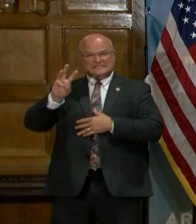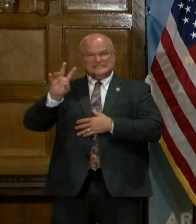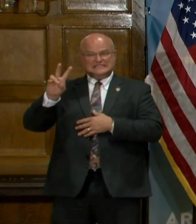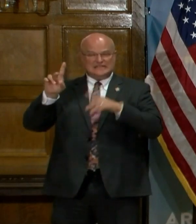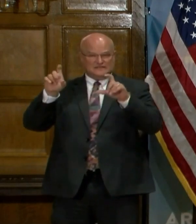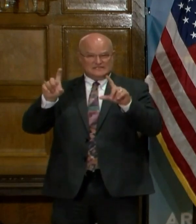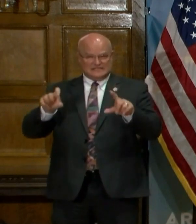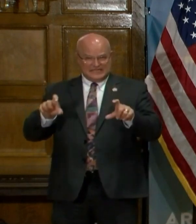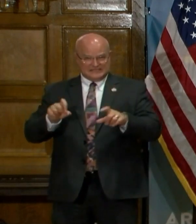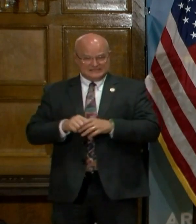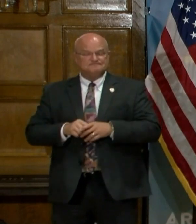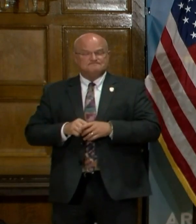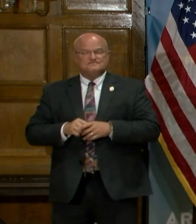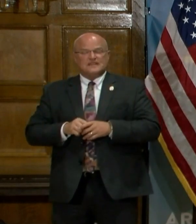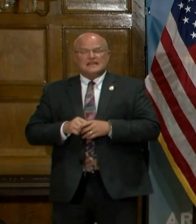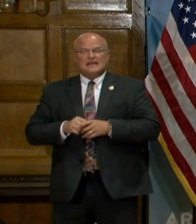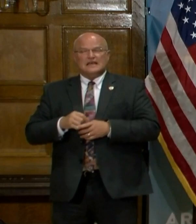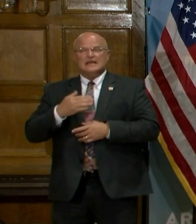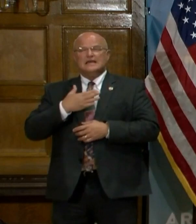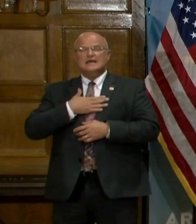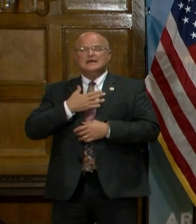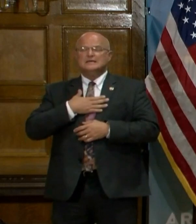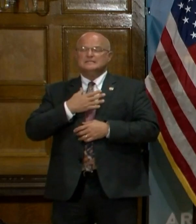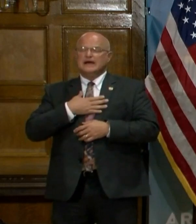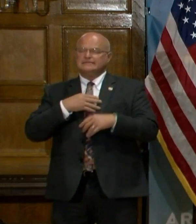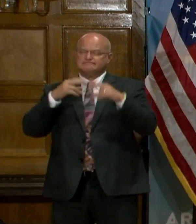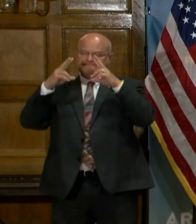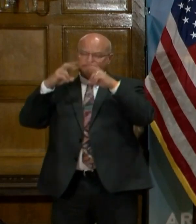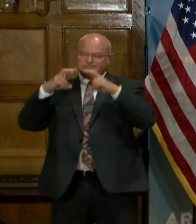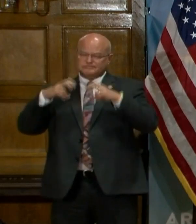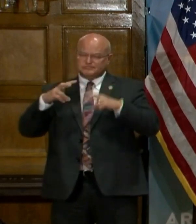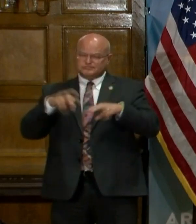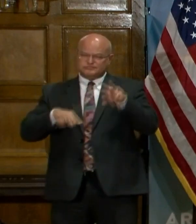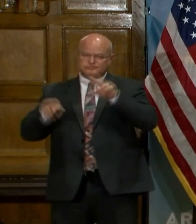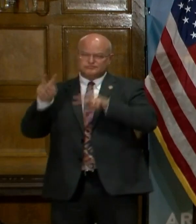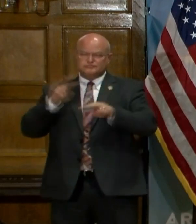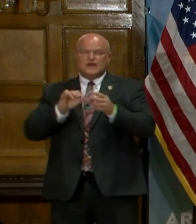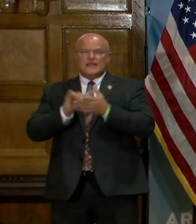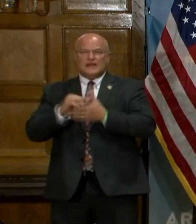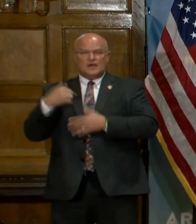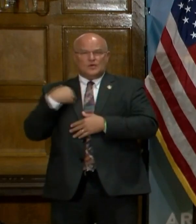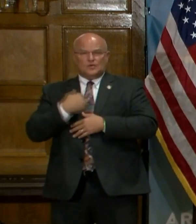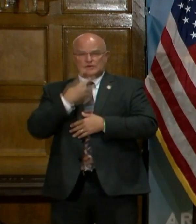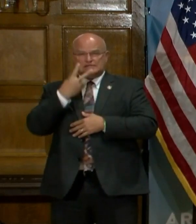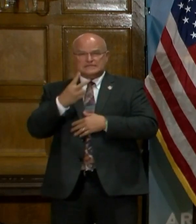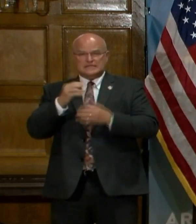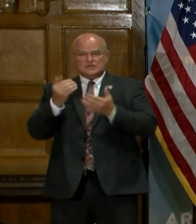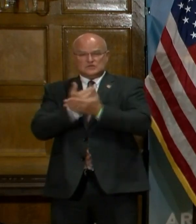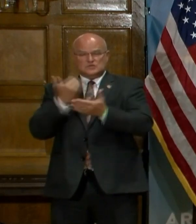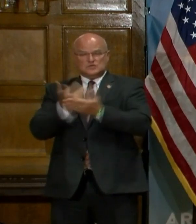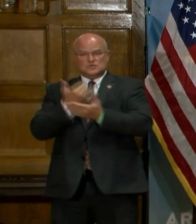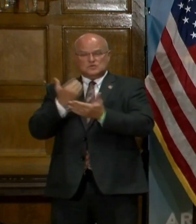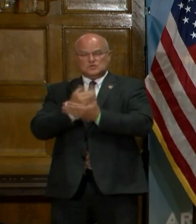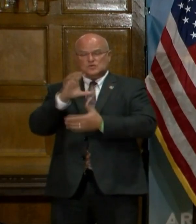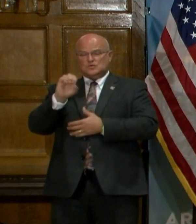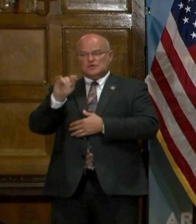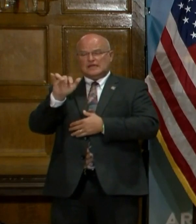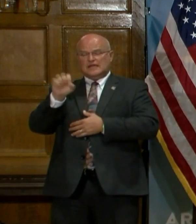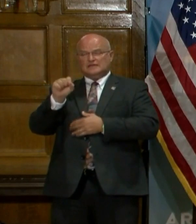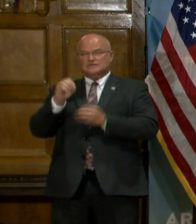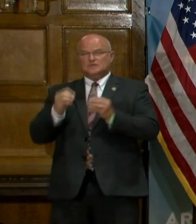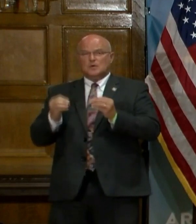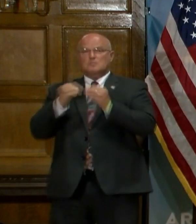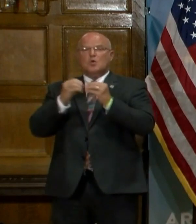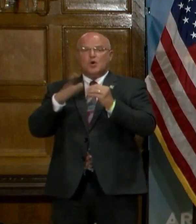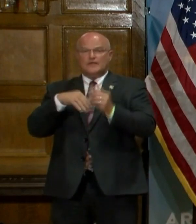4,567. And just my analysis of this is that we're seeing a number of new counties with over